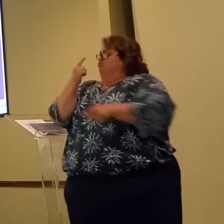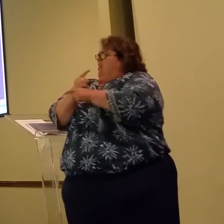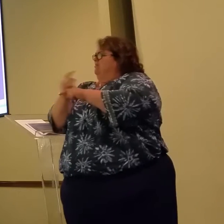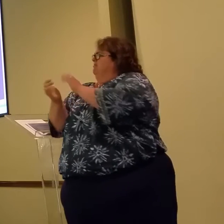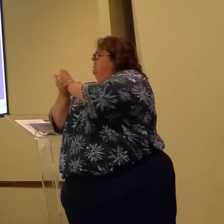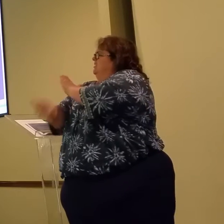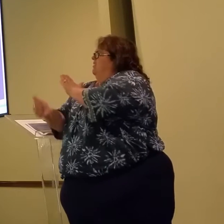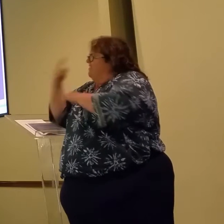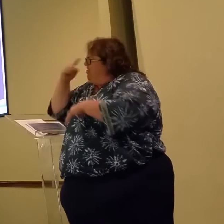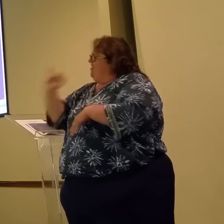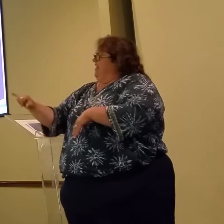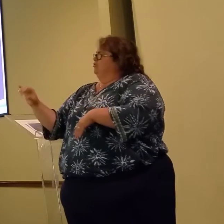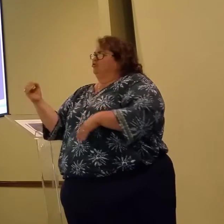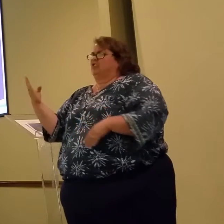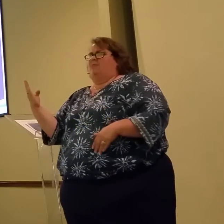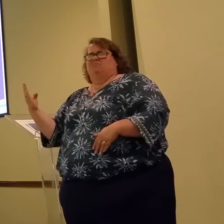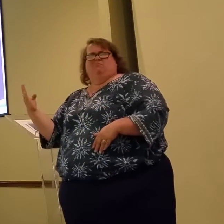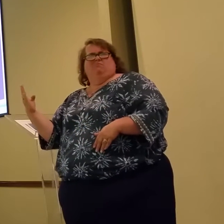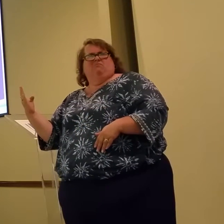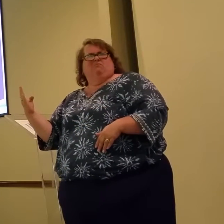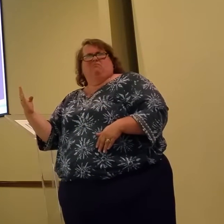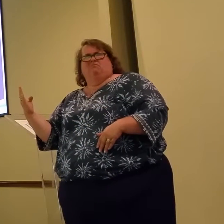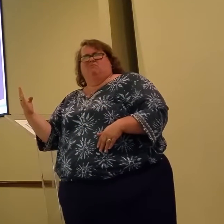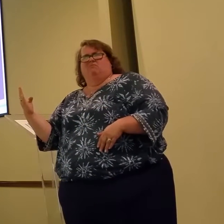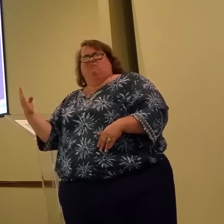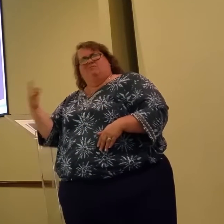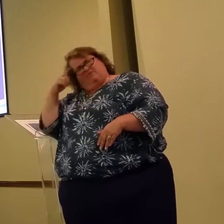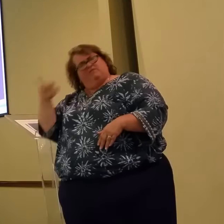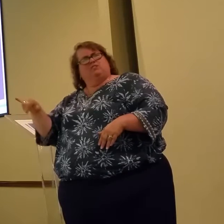And they must have the appropriate skills to do the job.